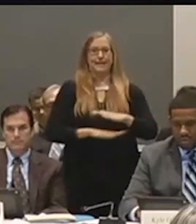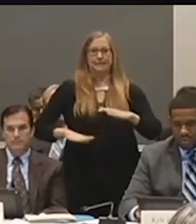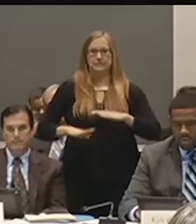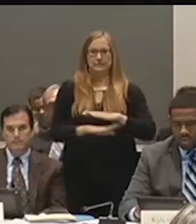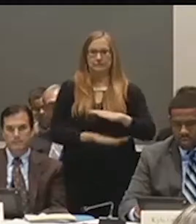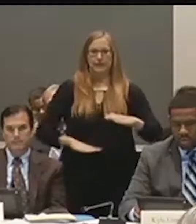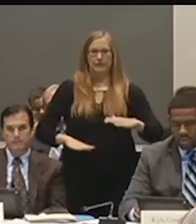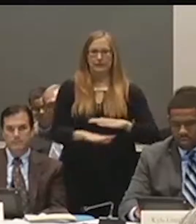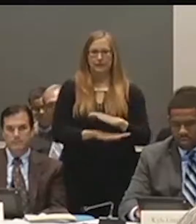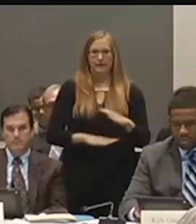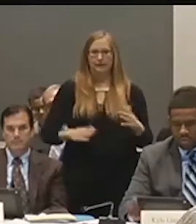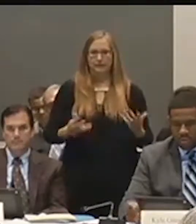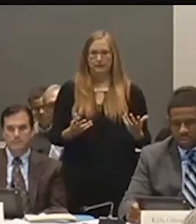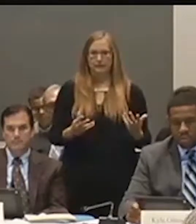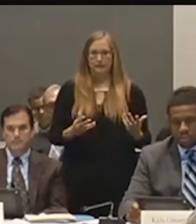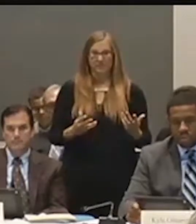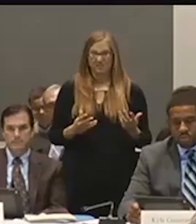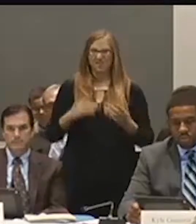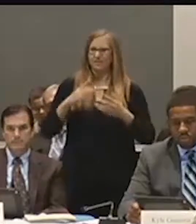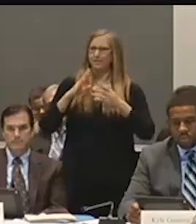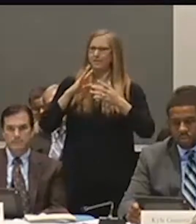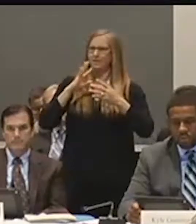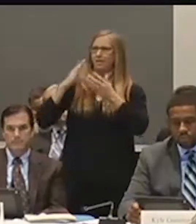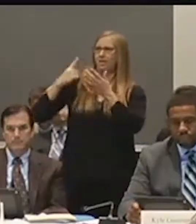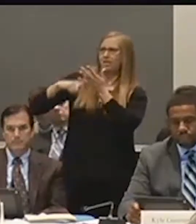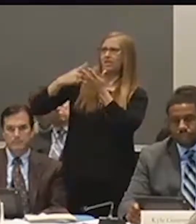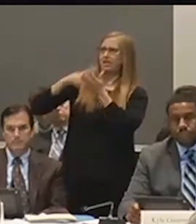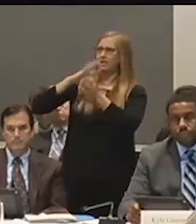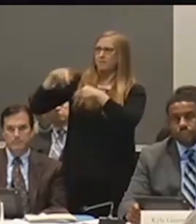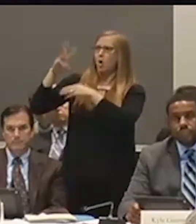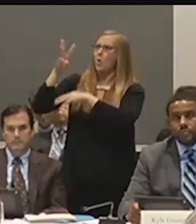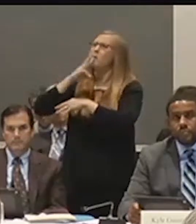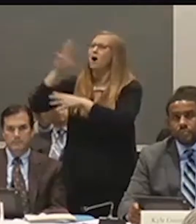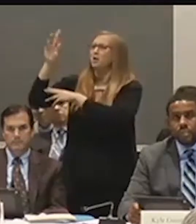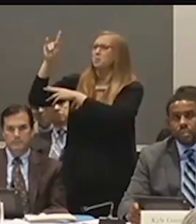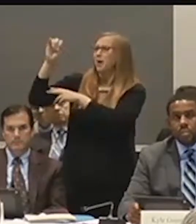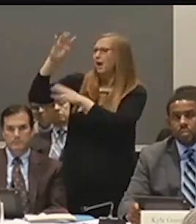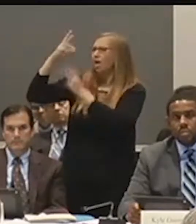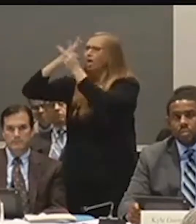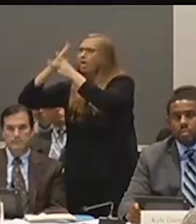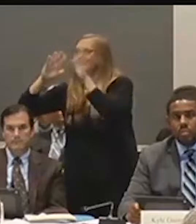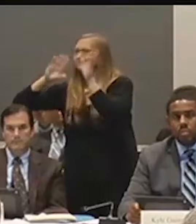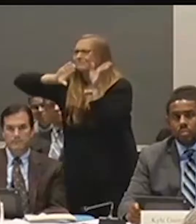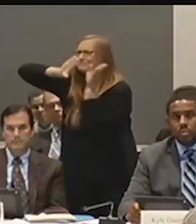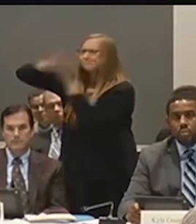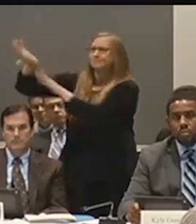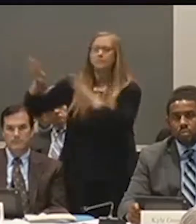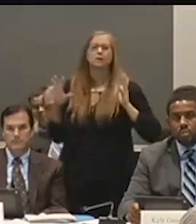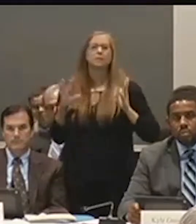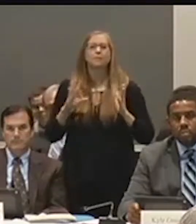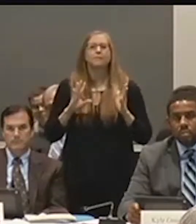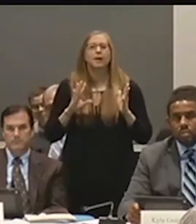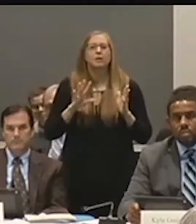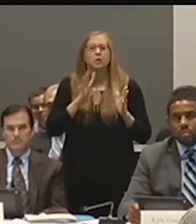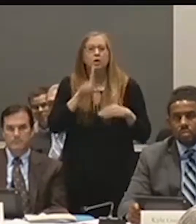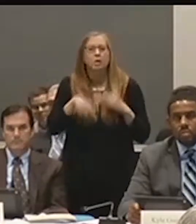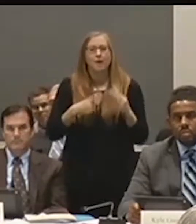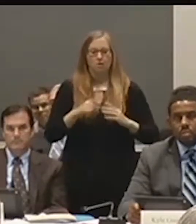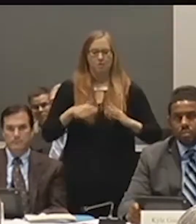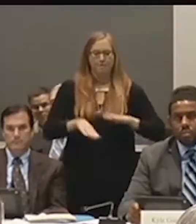making, but are really, really important when you're talking about people being able to afford the services that they're provided. We